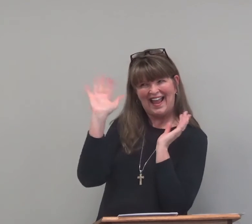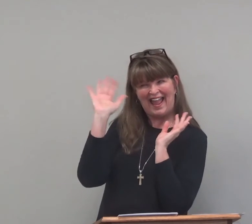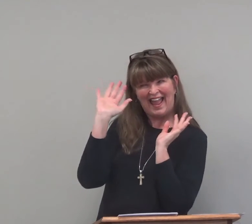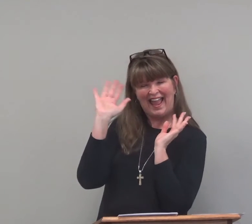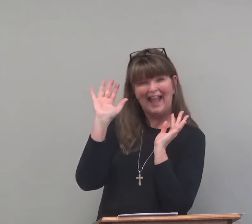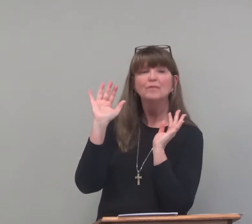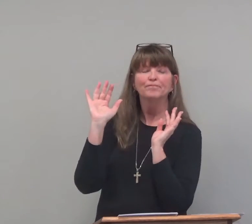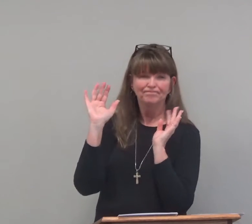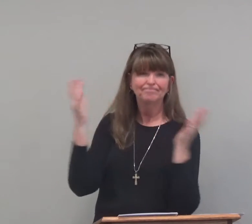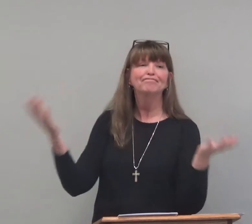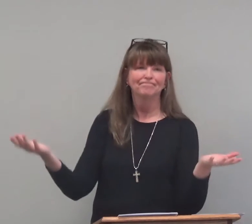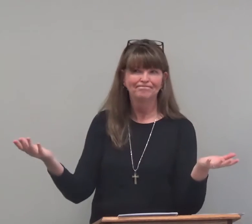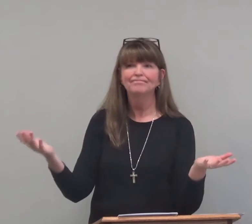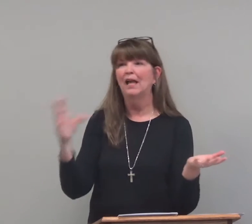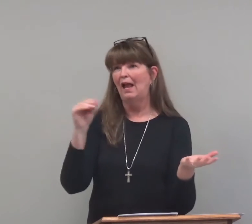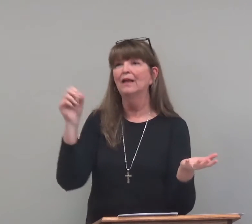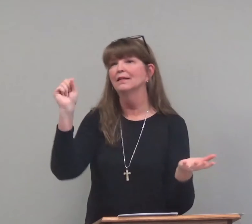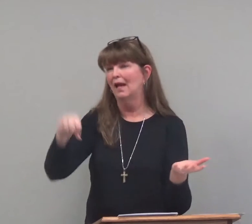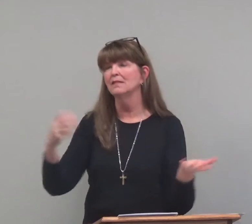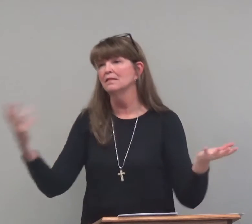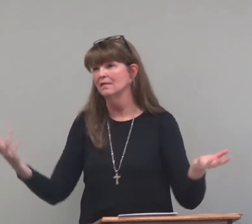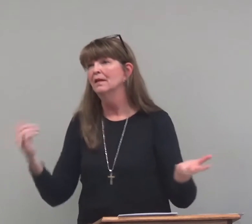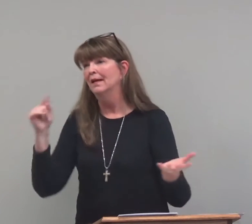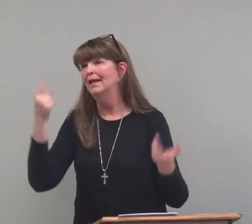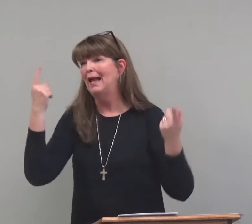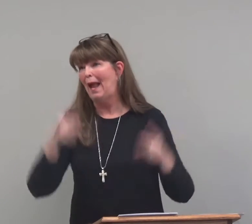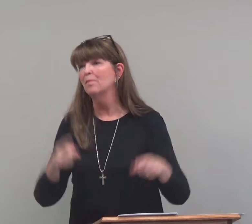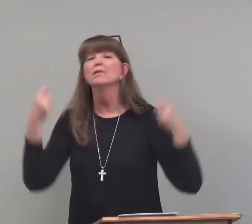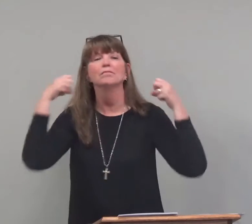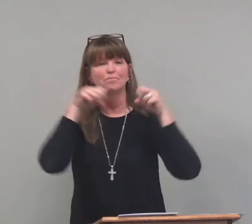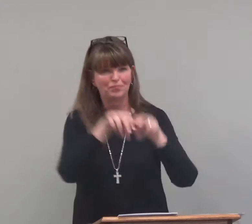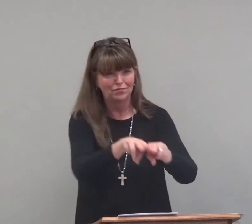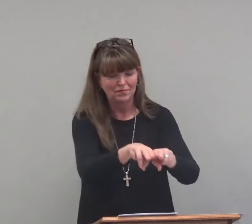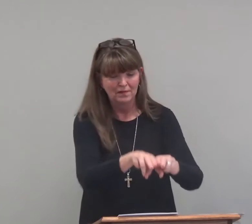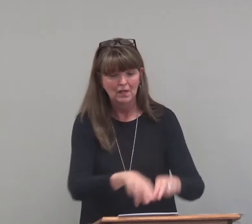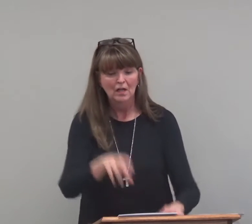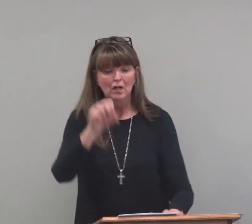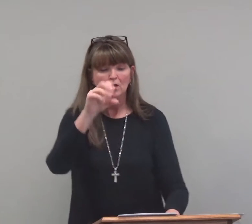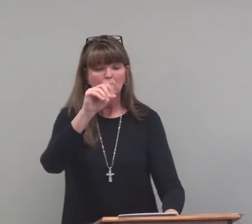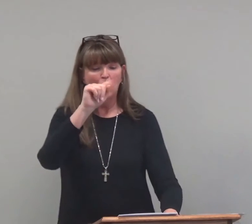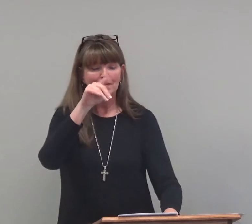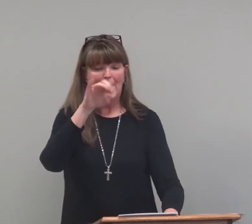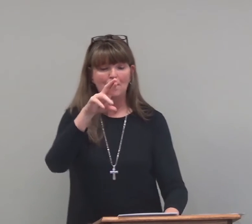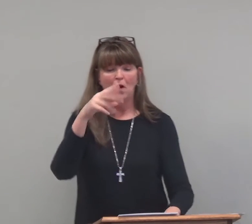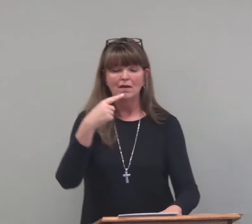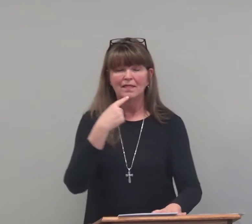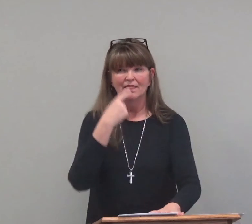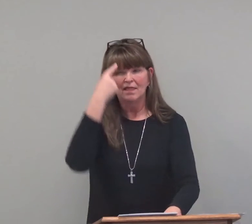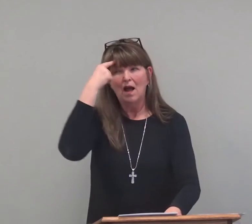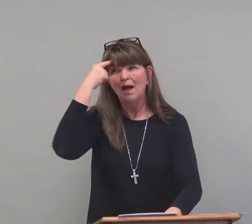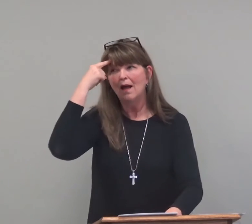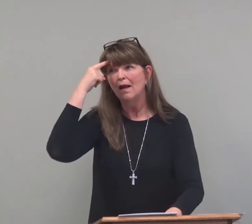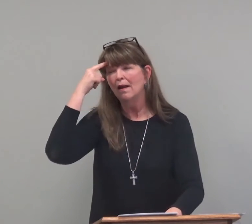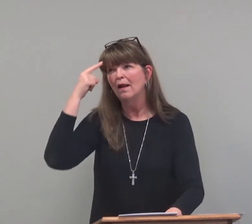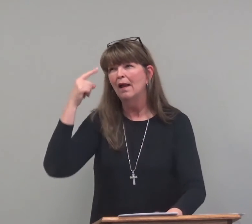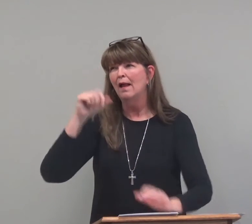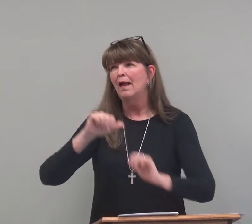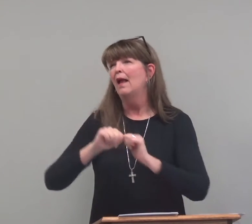her eyelashes at him and beckoned him, and you know what happened. Yeah, they slept together. So